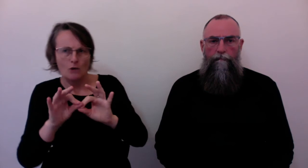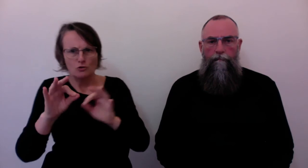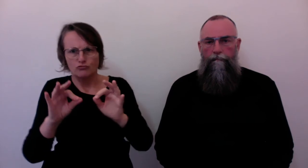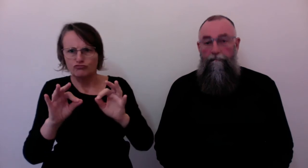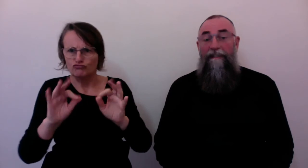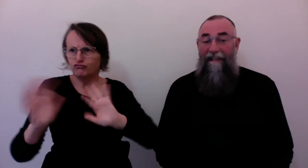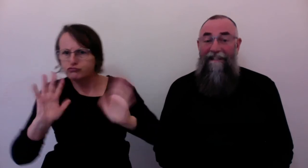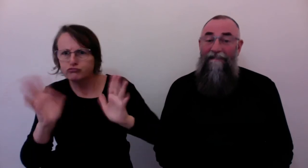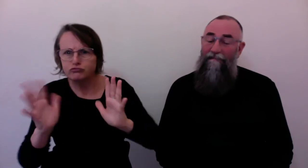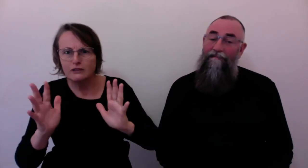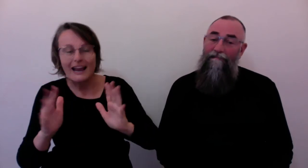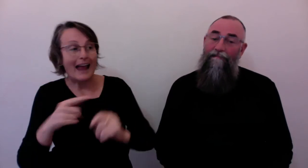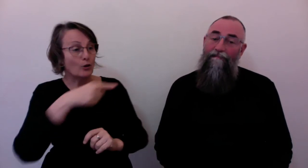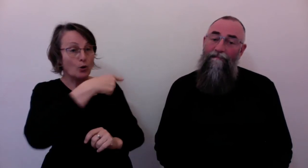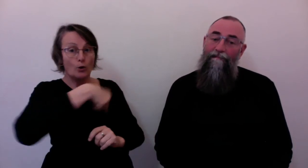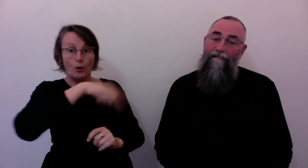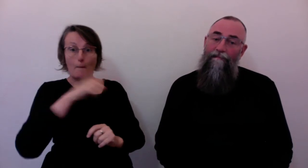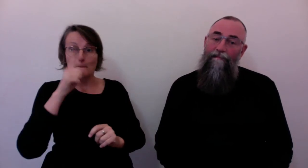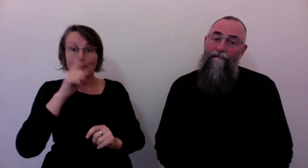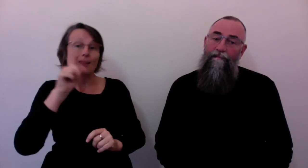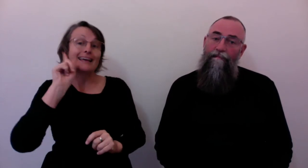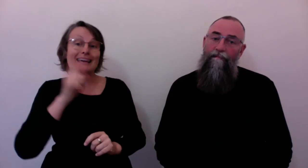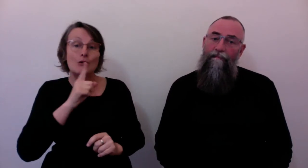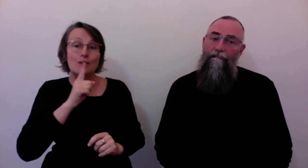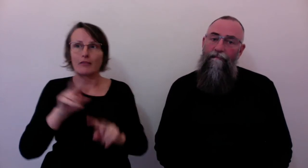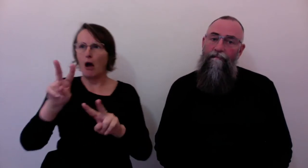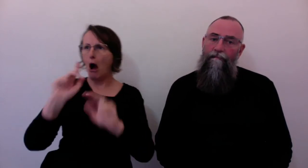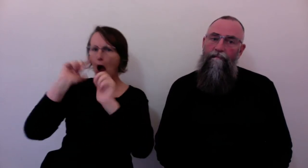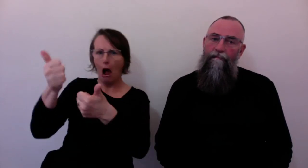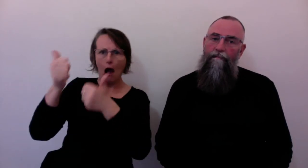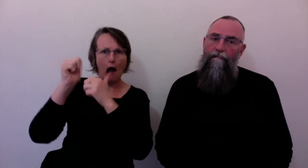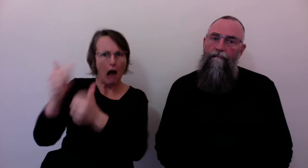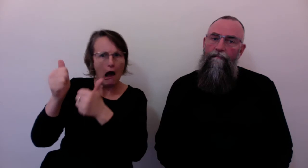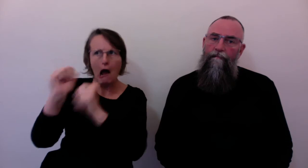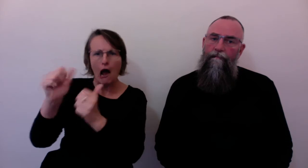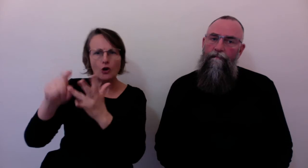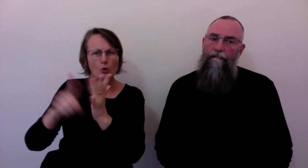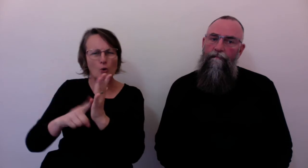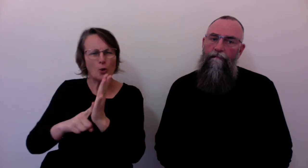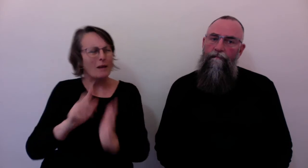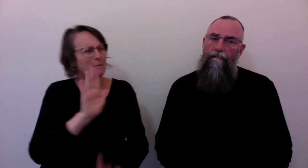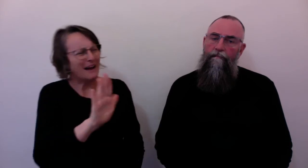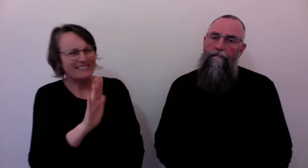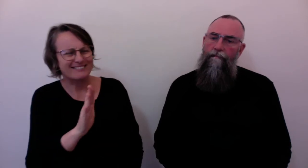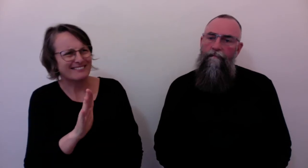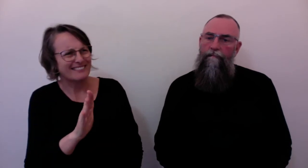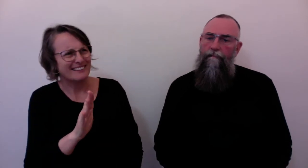be able-bodied people who are sitting there going, hey, this is really cool. Whereas I wonder if that takes away from, and